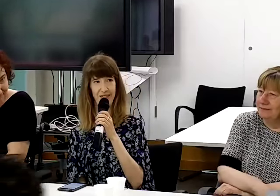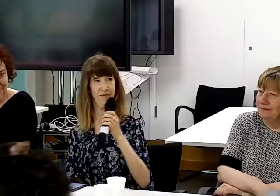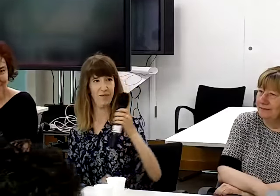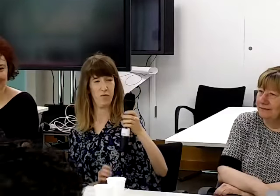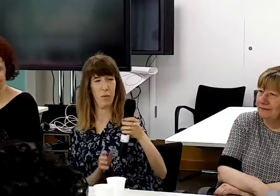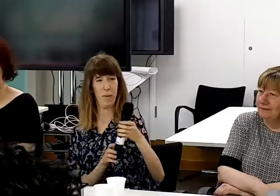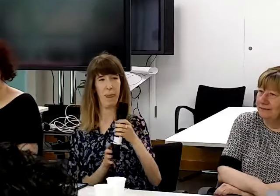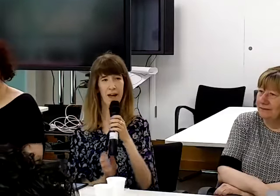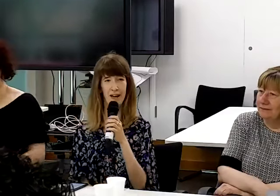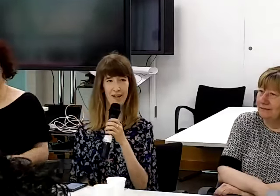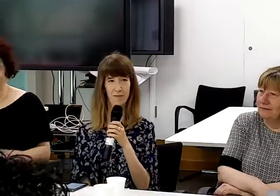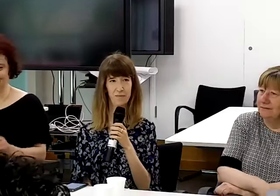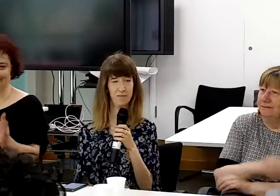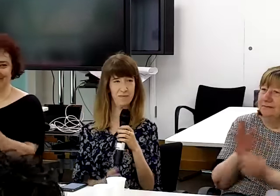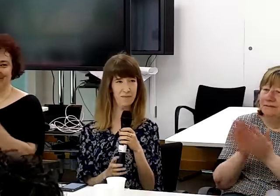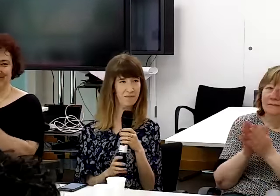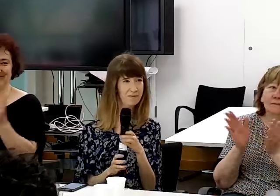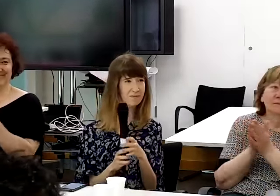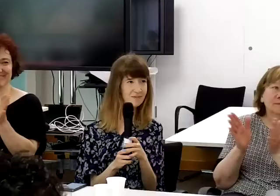Francesca Martinez.